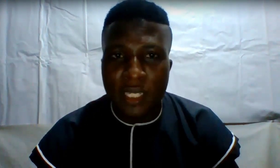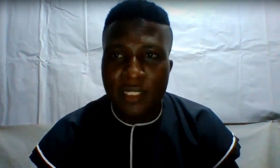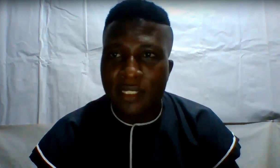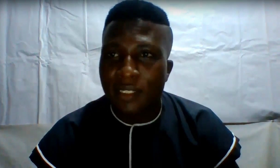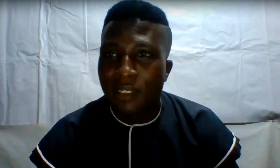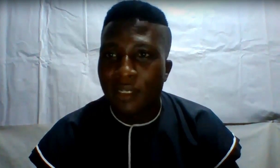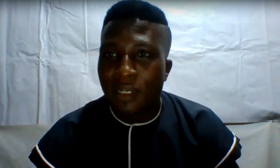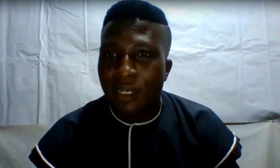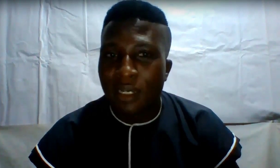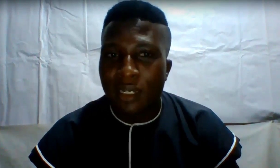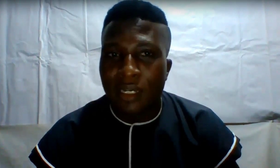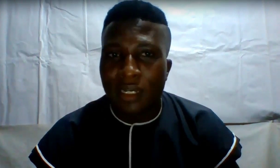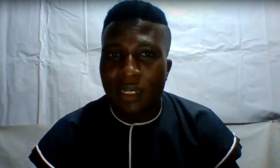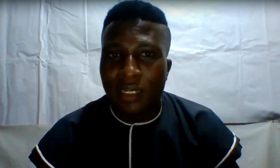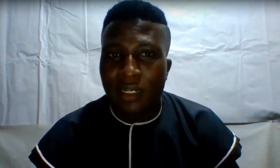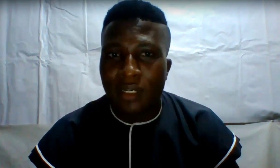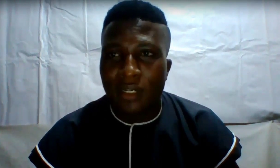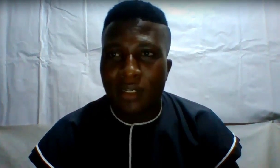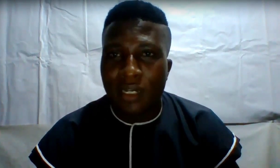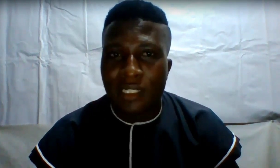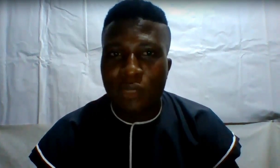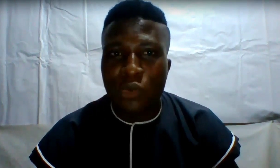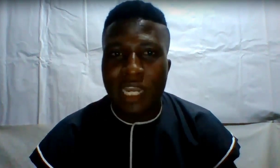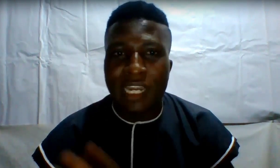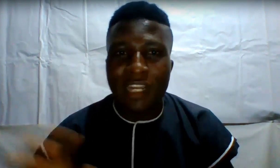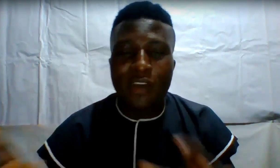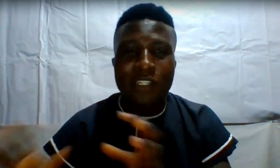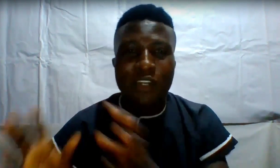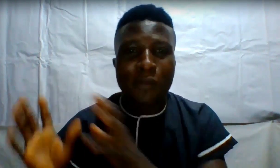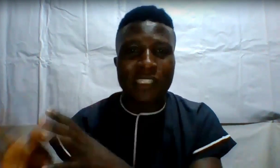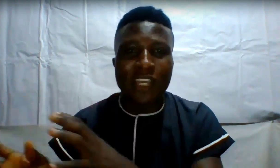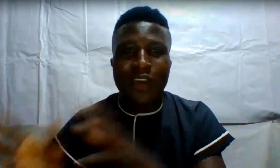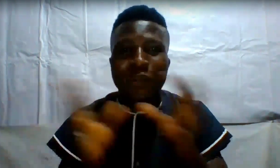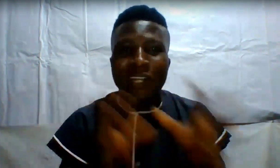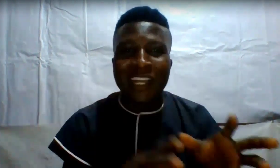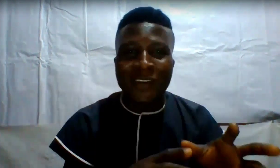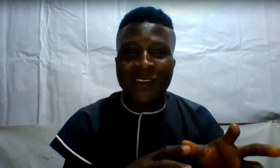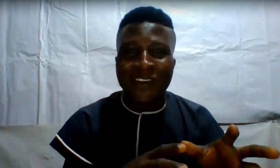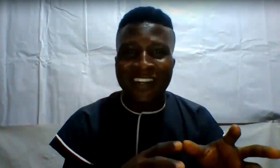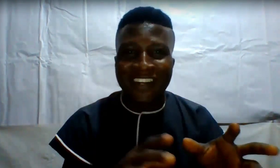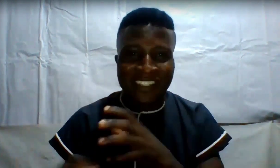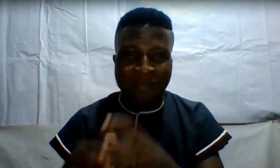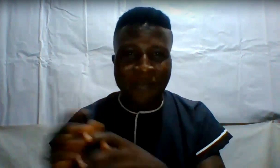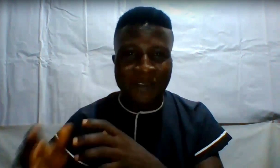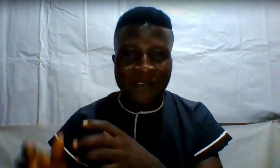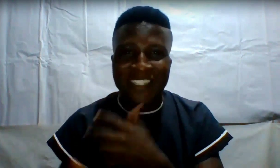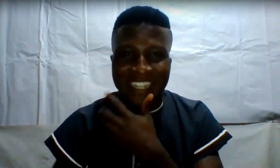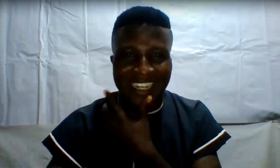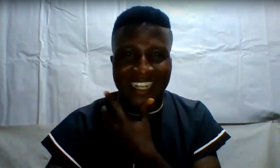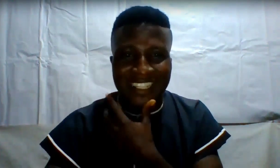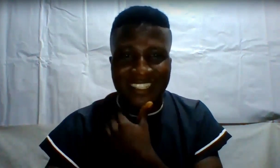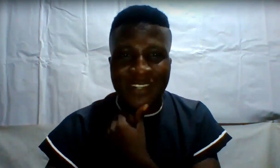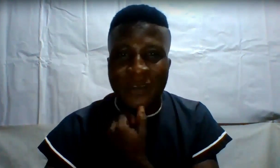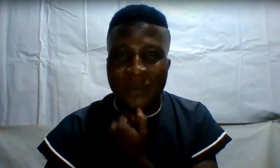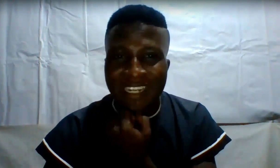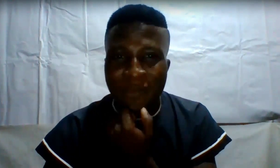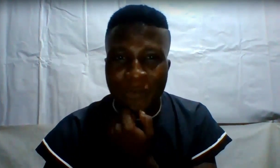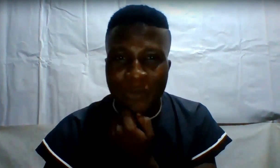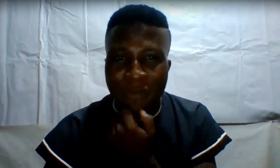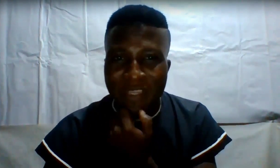I think we can clear up the Omotayo, Omolayo part, maybe after the class, so that we will not be confusing